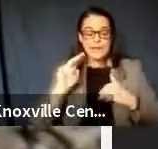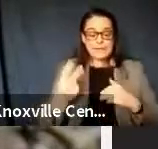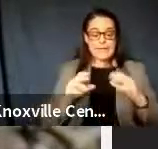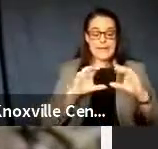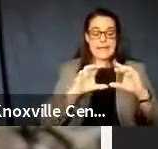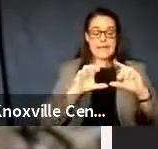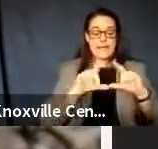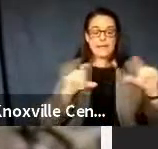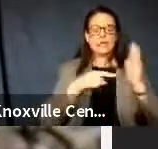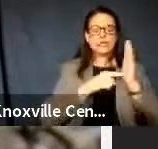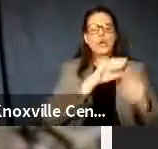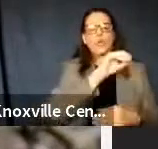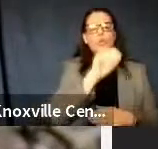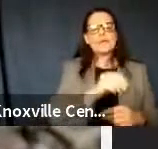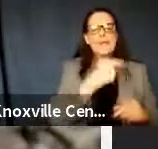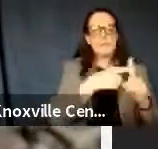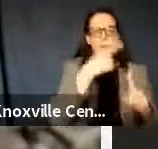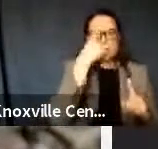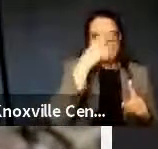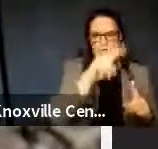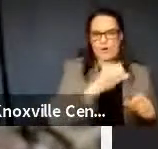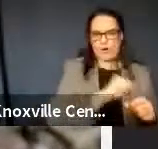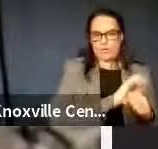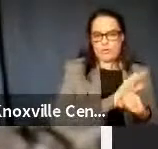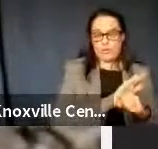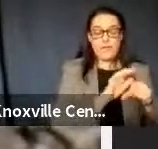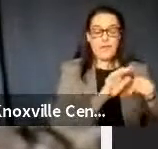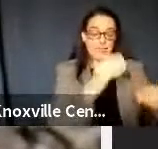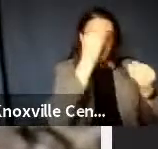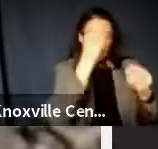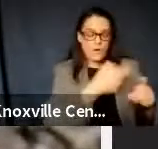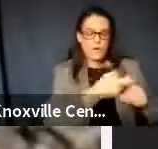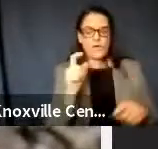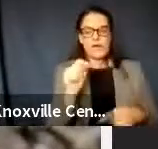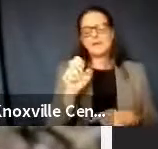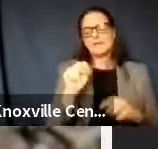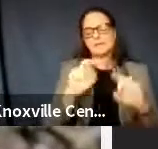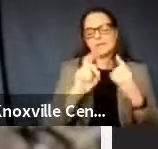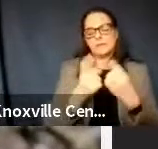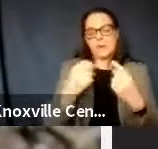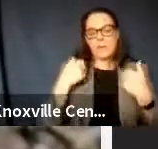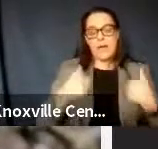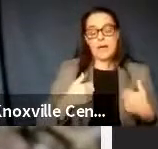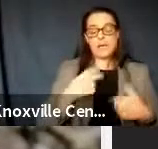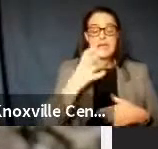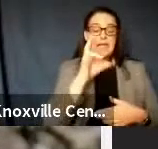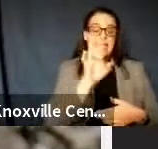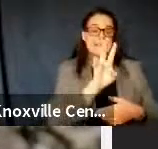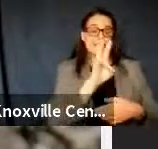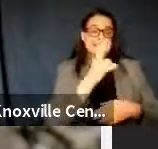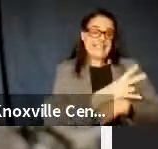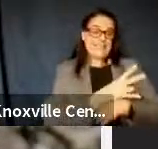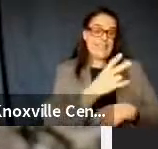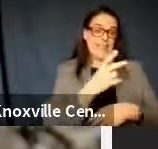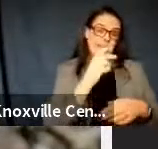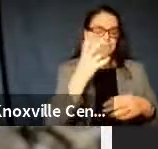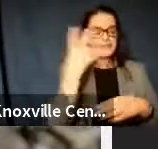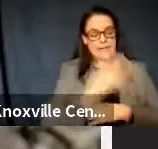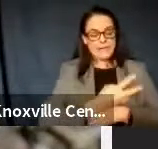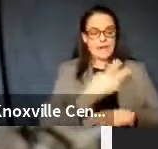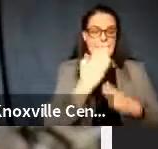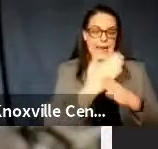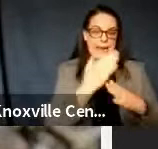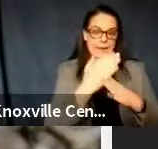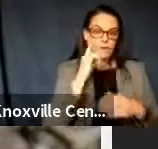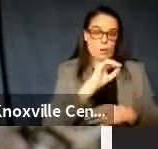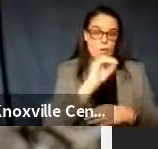for COVID-19. This data is received from the Tennessee Department of Health, and the 7-day average for percent positive in Knox County at the time this was pulled